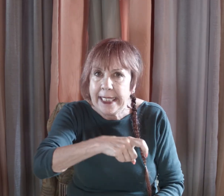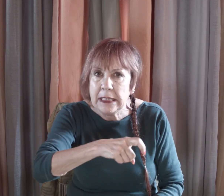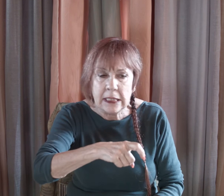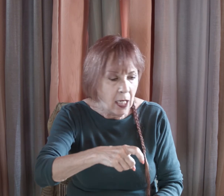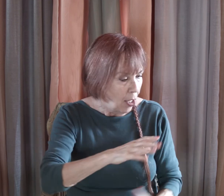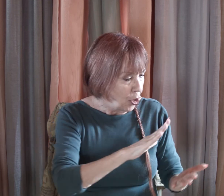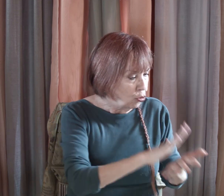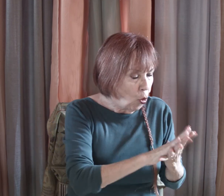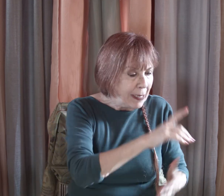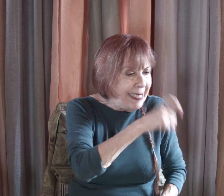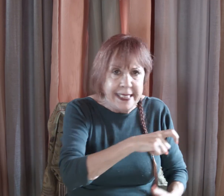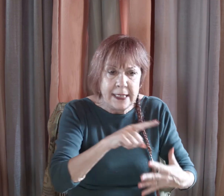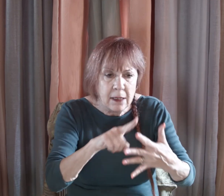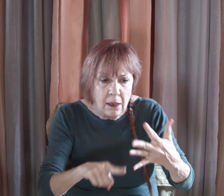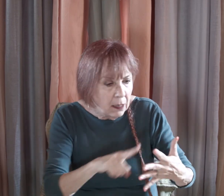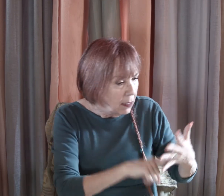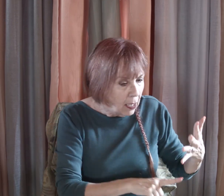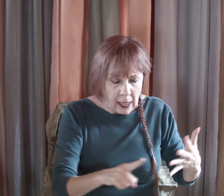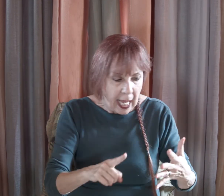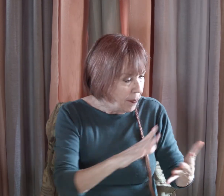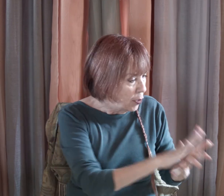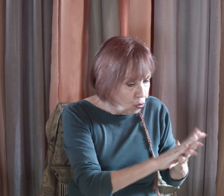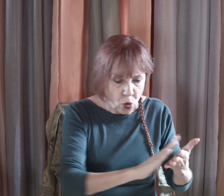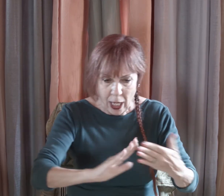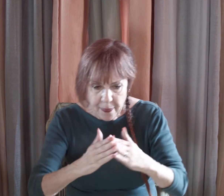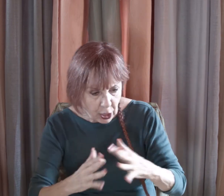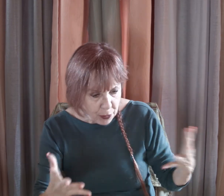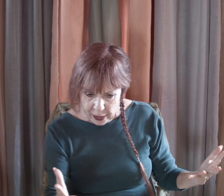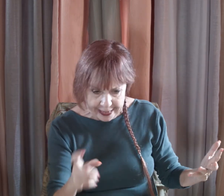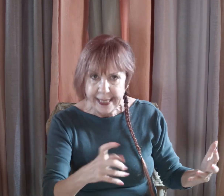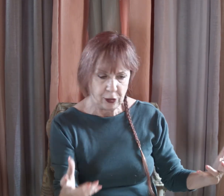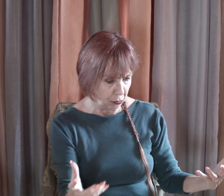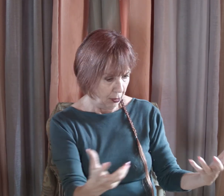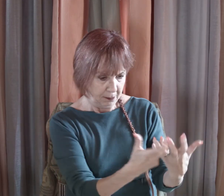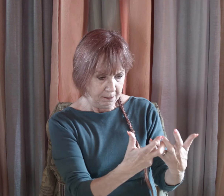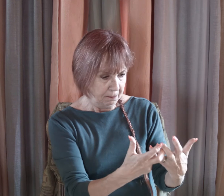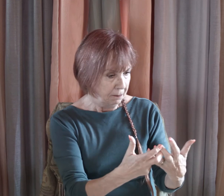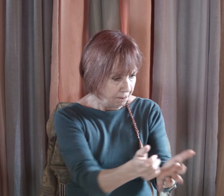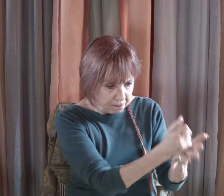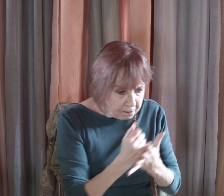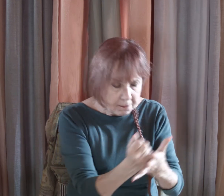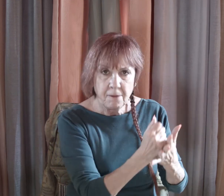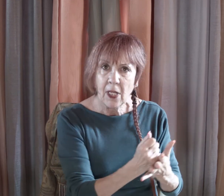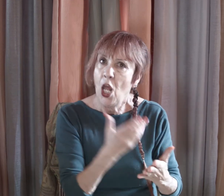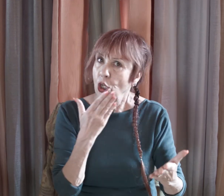what needs are there in the school. And let's have the school and the community get close together and work together so that perhaps we'll